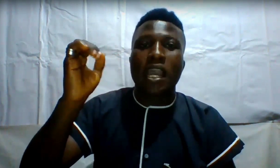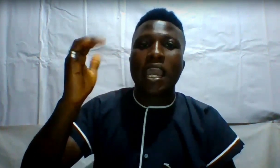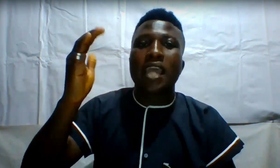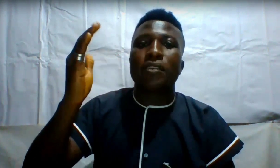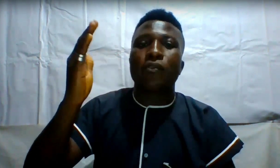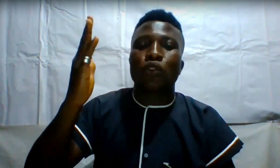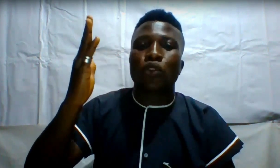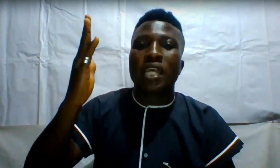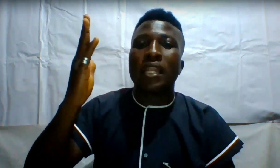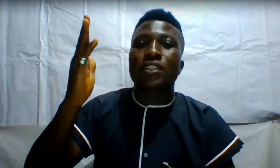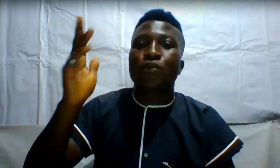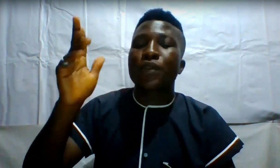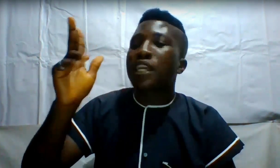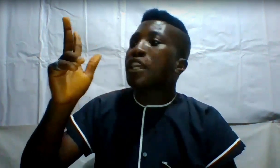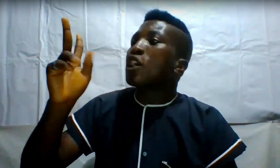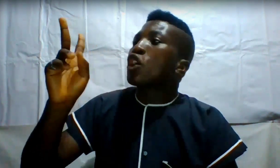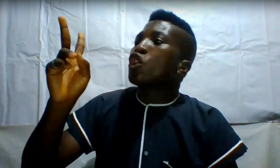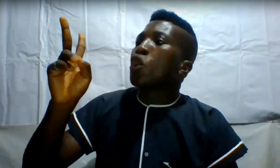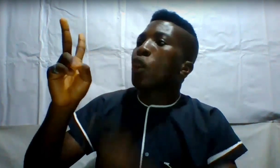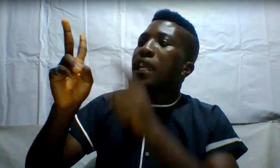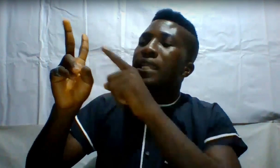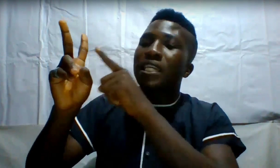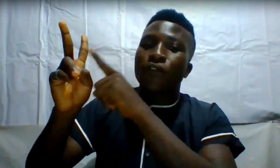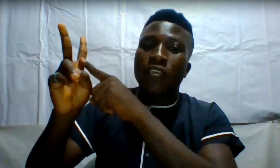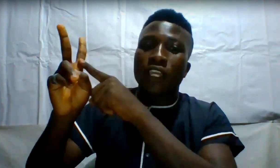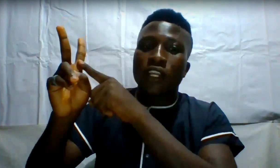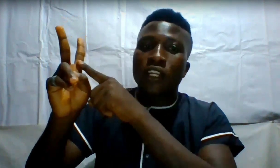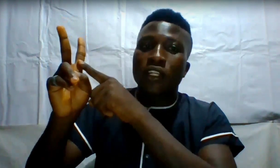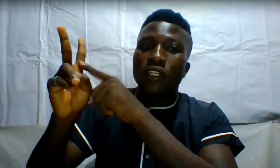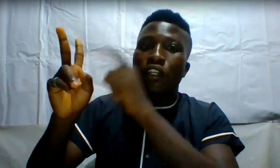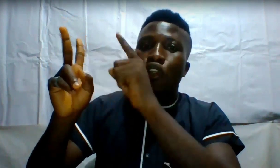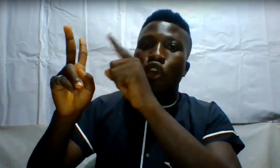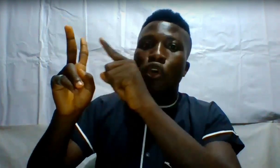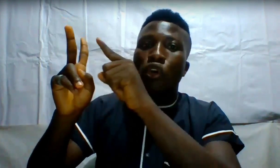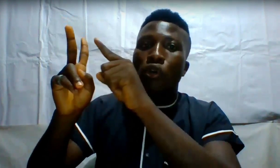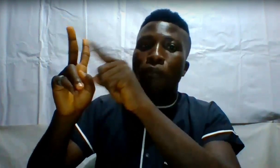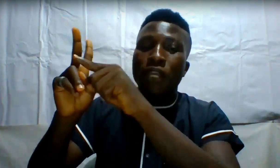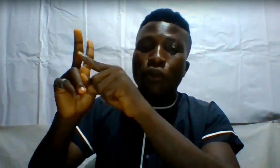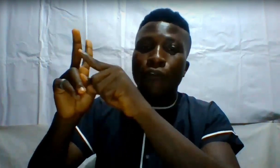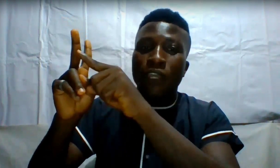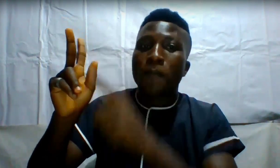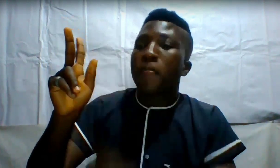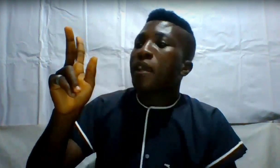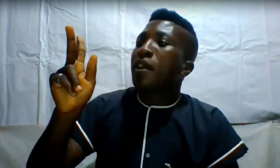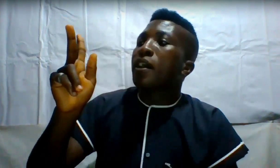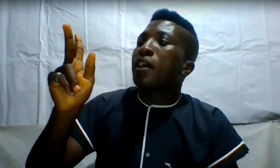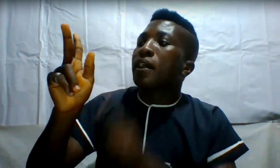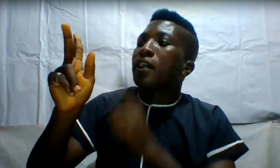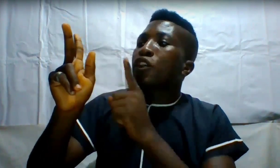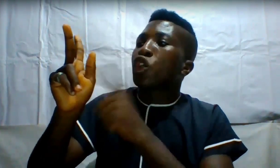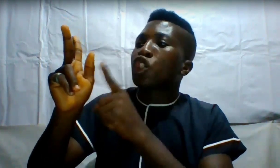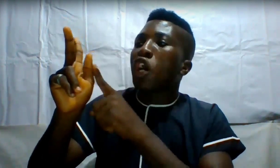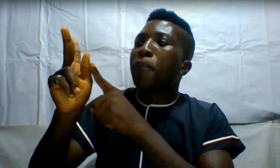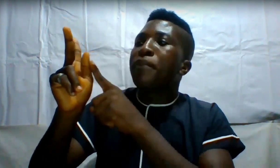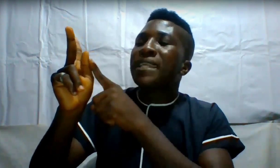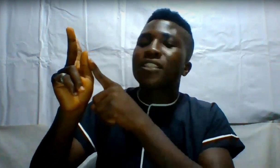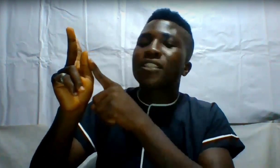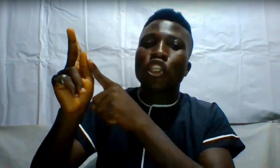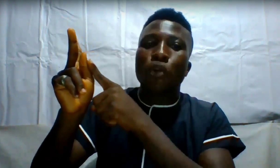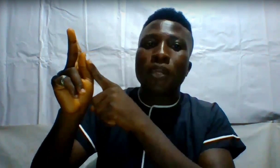P, your index finger, your middle finger, your thumb meets your middle finger this time,